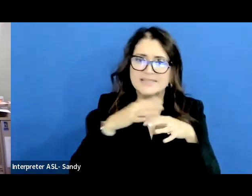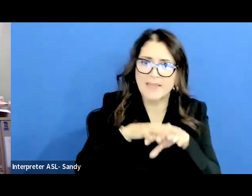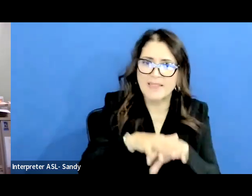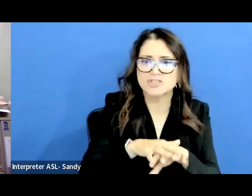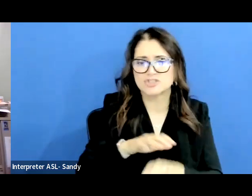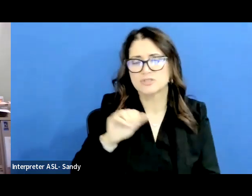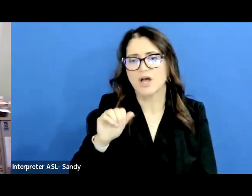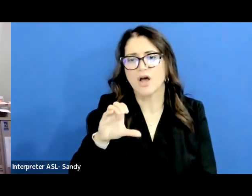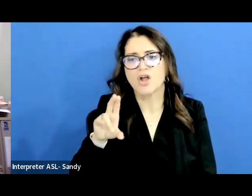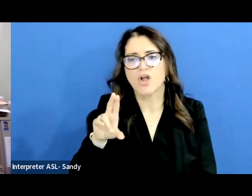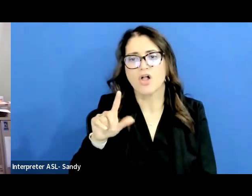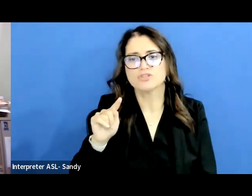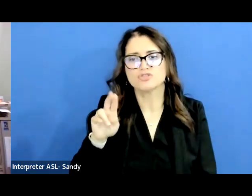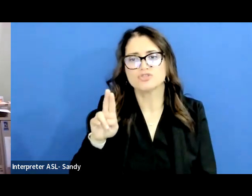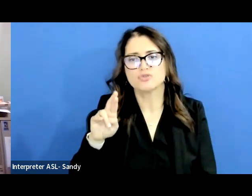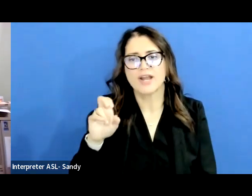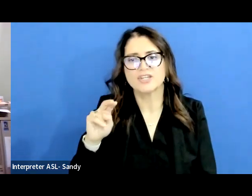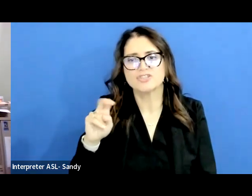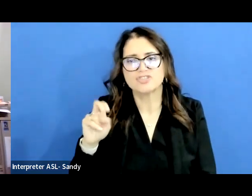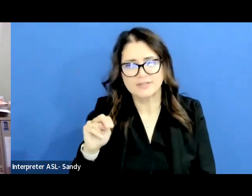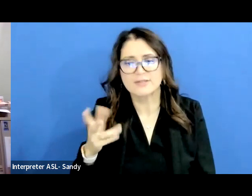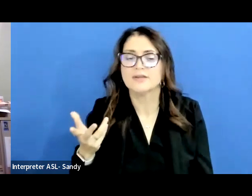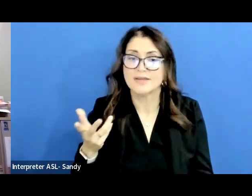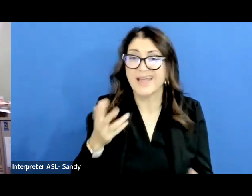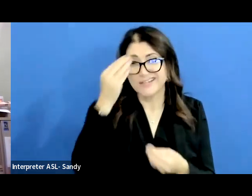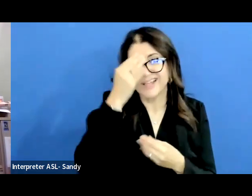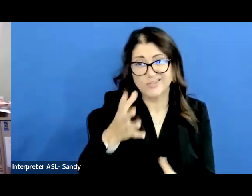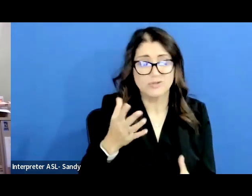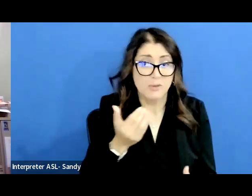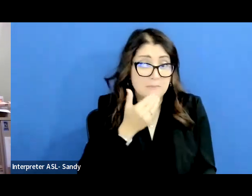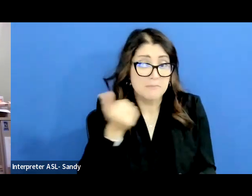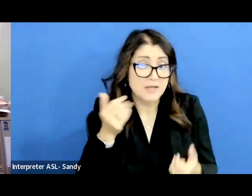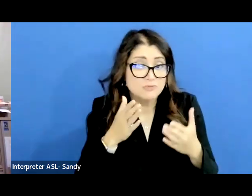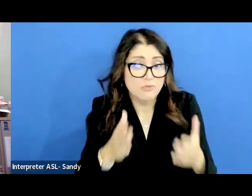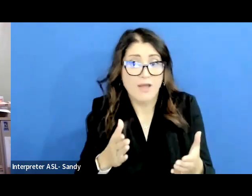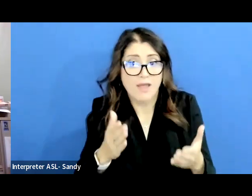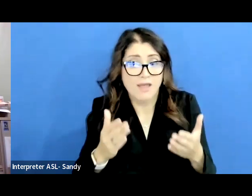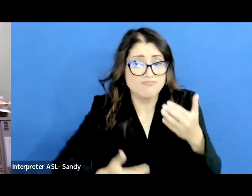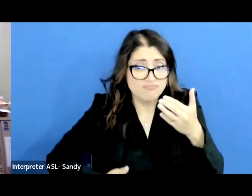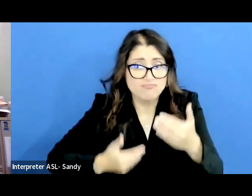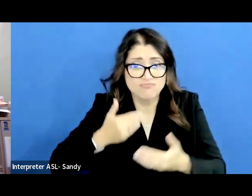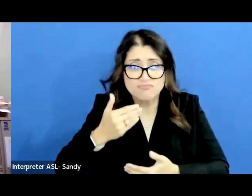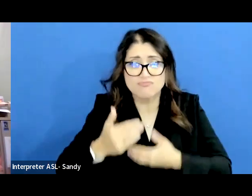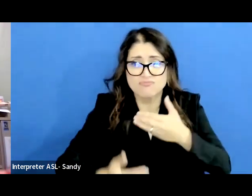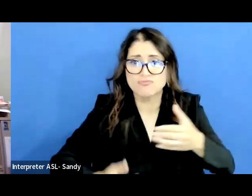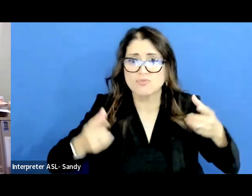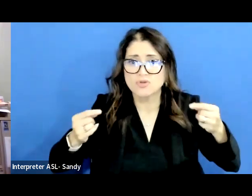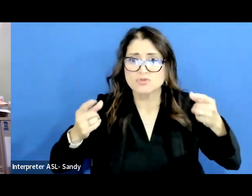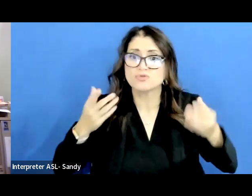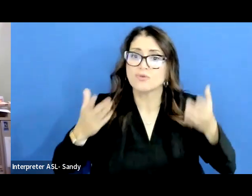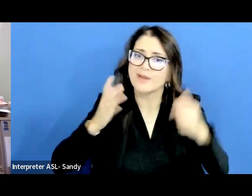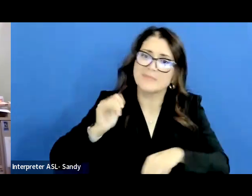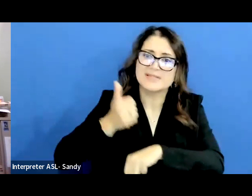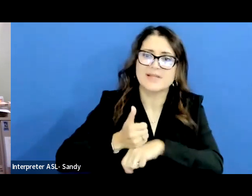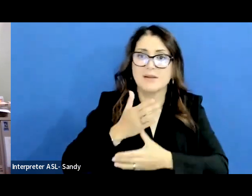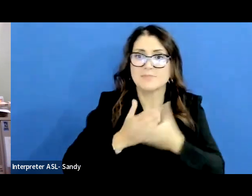assimilation, and let you know what would be the best way for you to start going about maybe setting up some outreach,